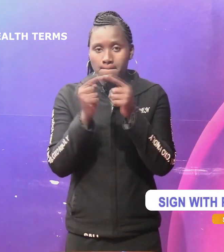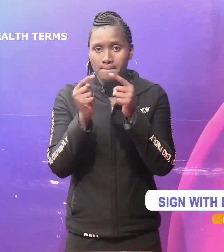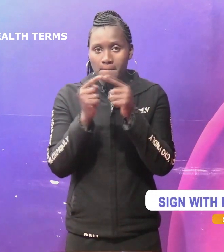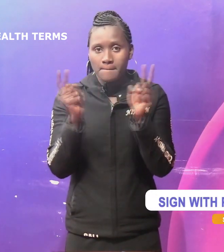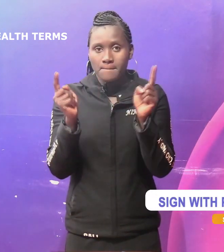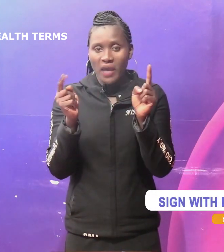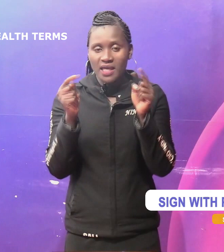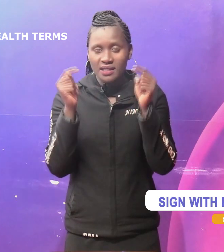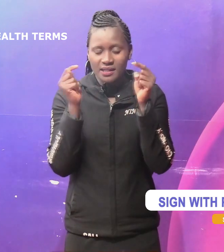Pain.